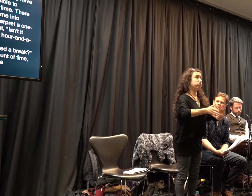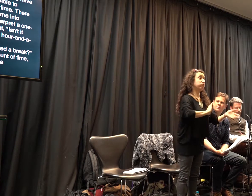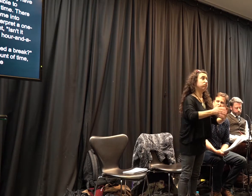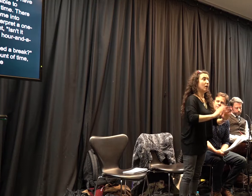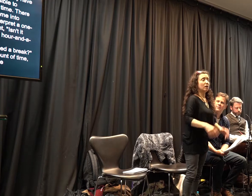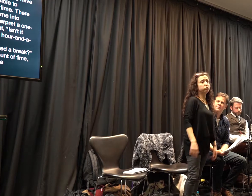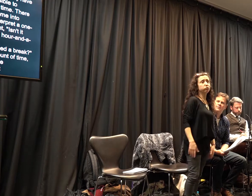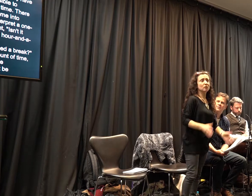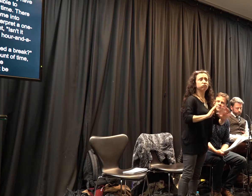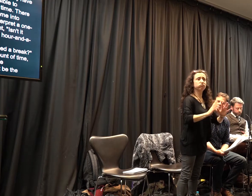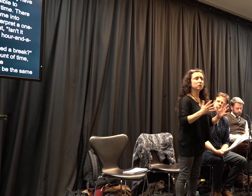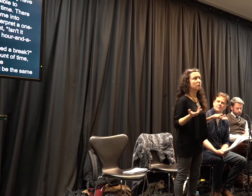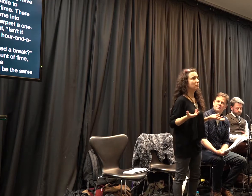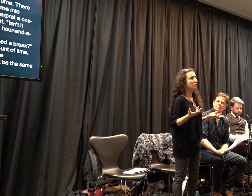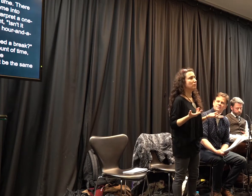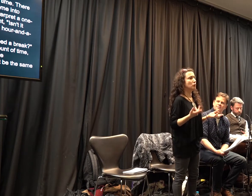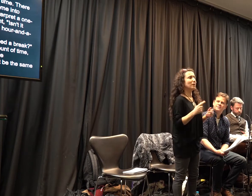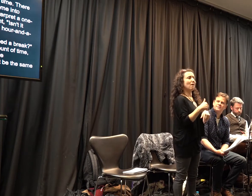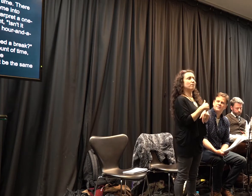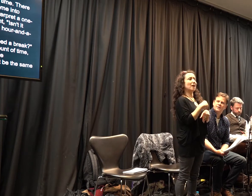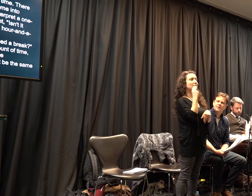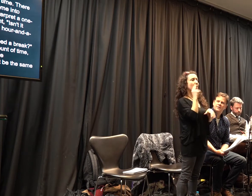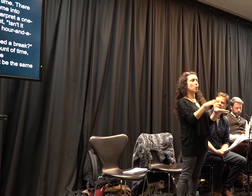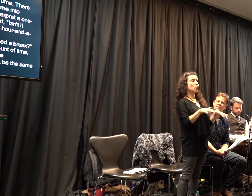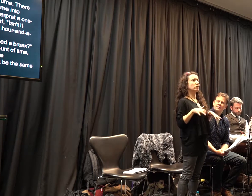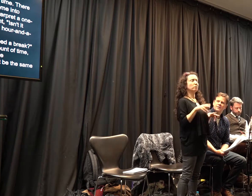language interpreters on stage interpreting these shows.